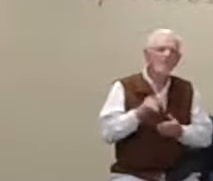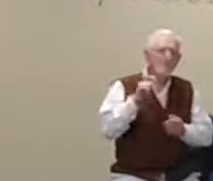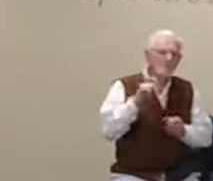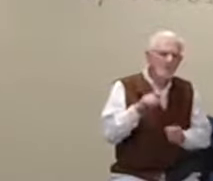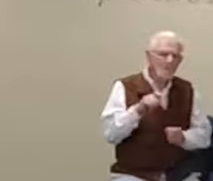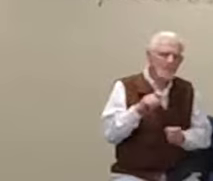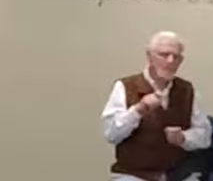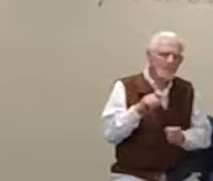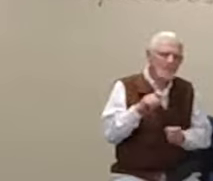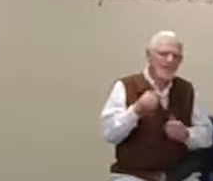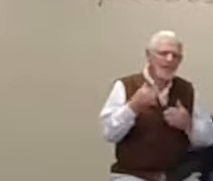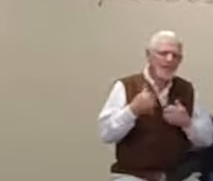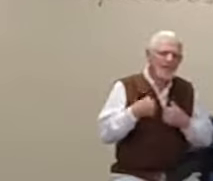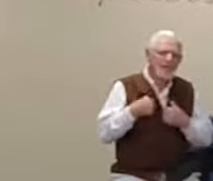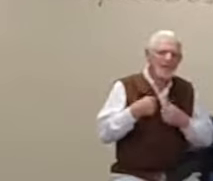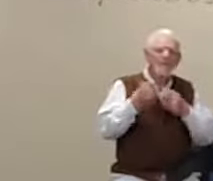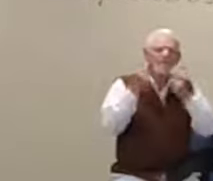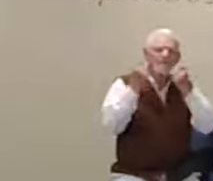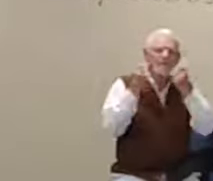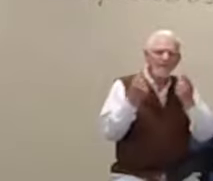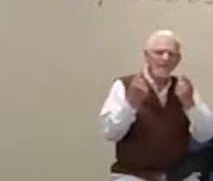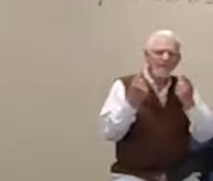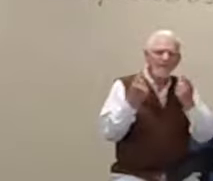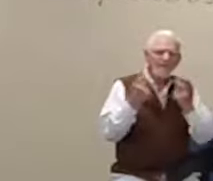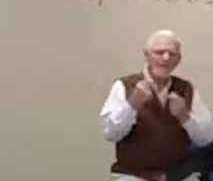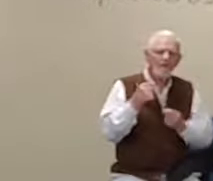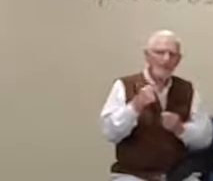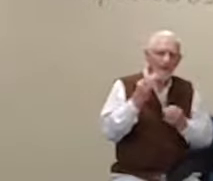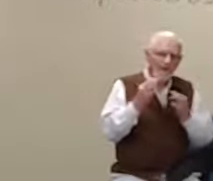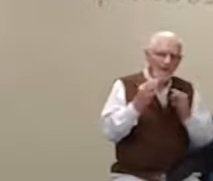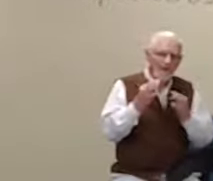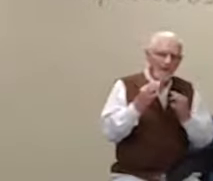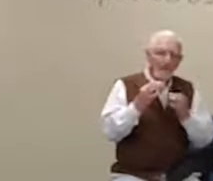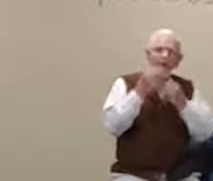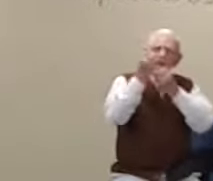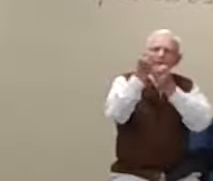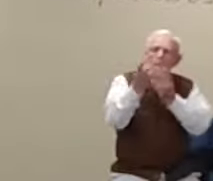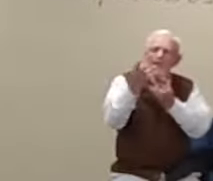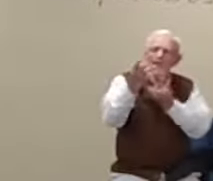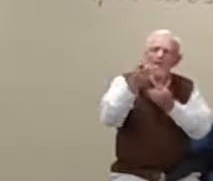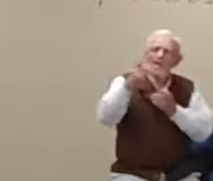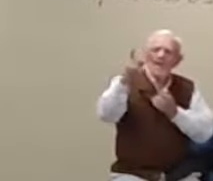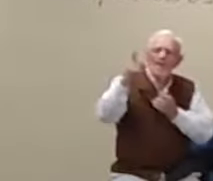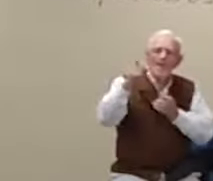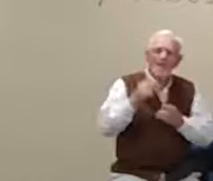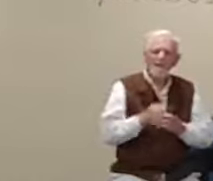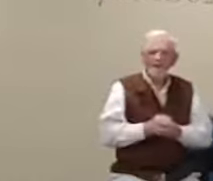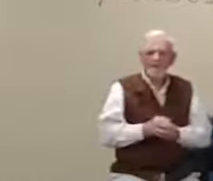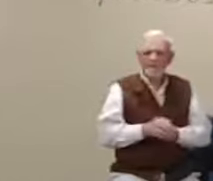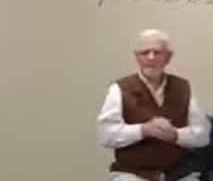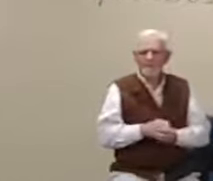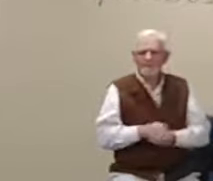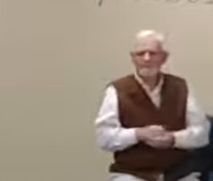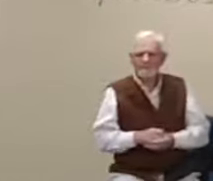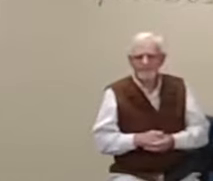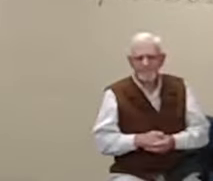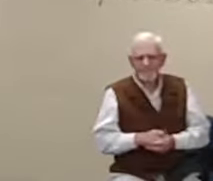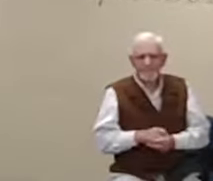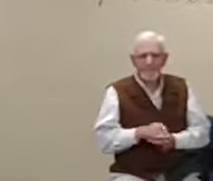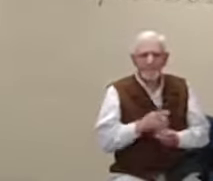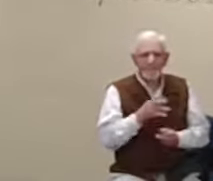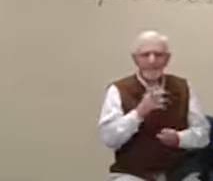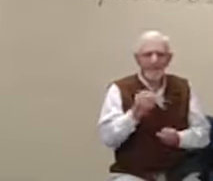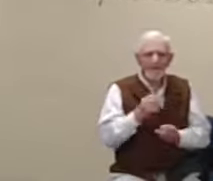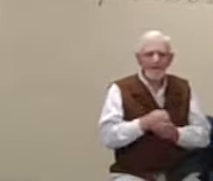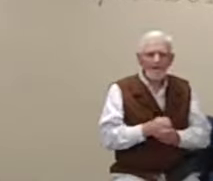to have and understand if we're really going to obey the Lord in this big, big enterprise that we call